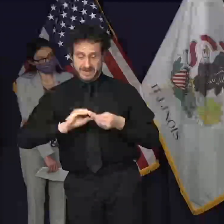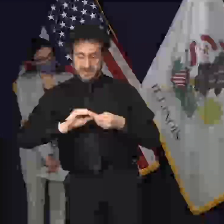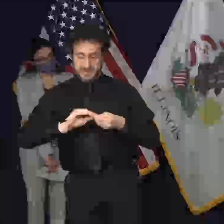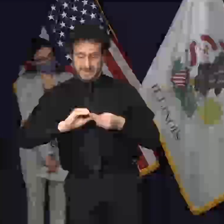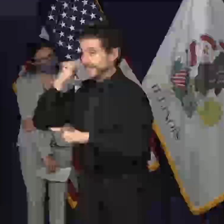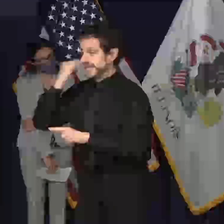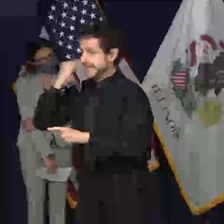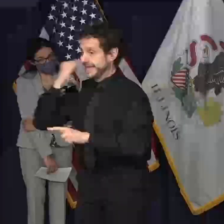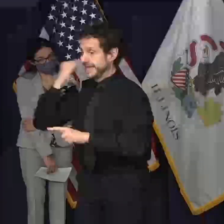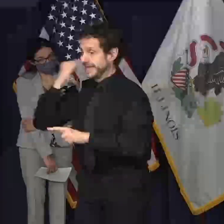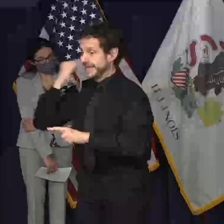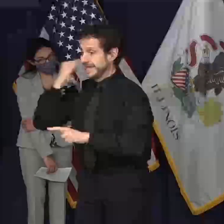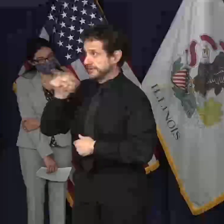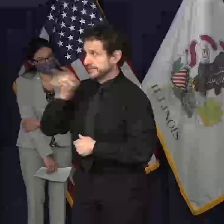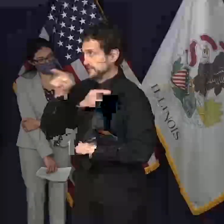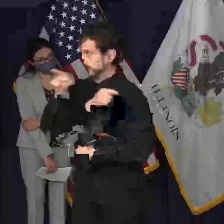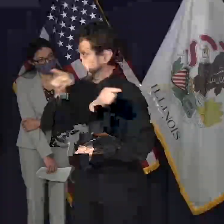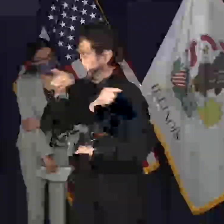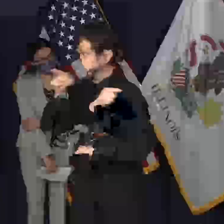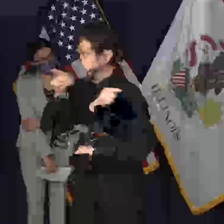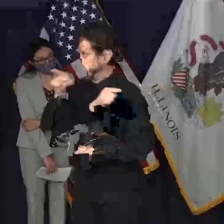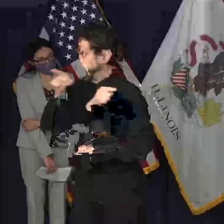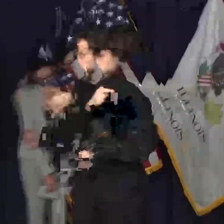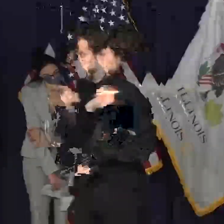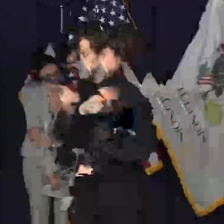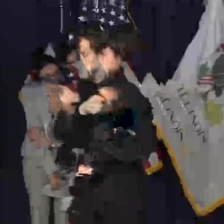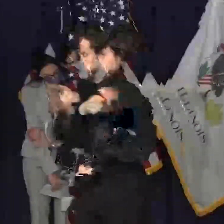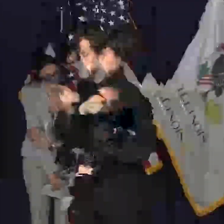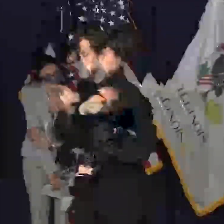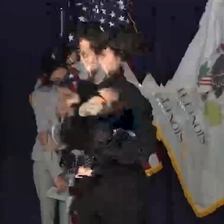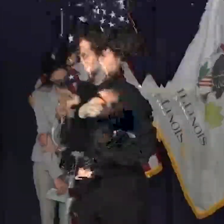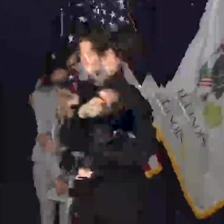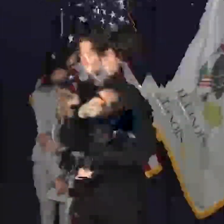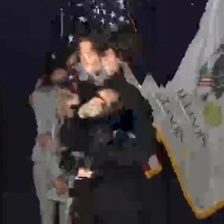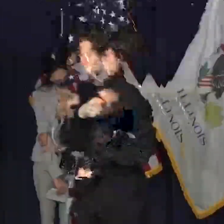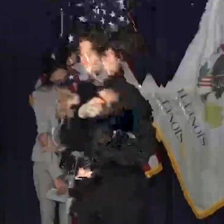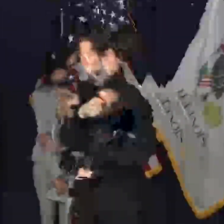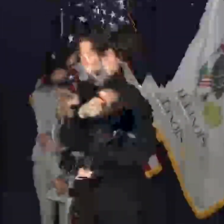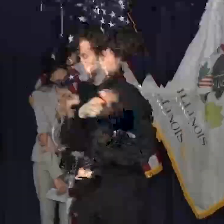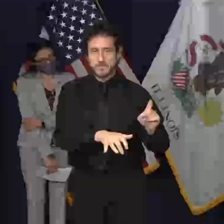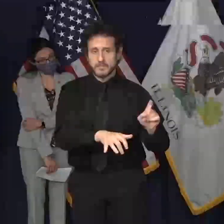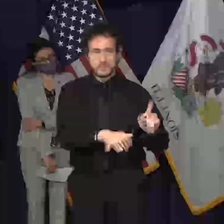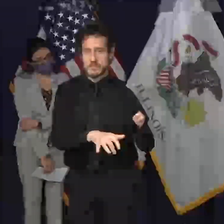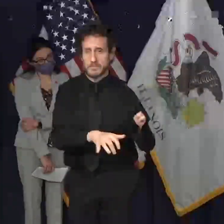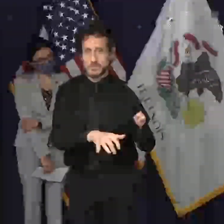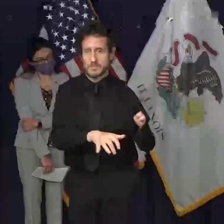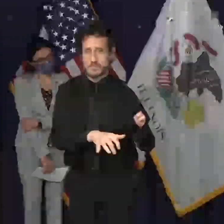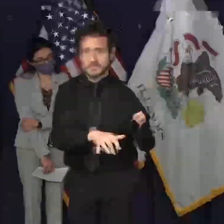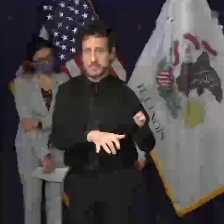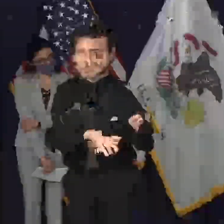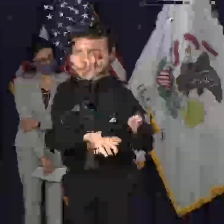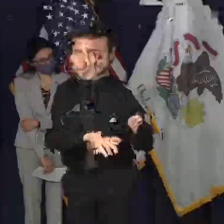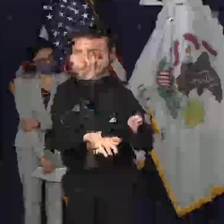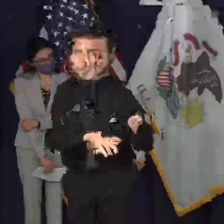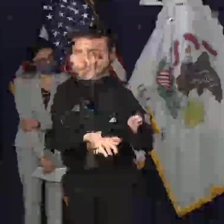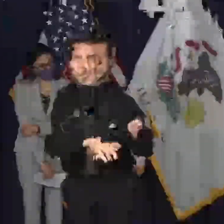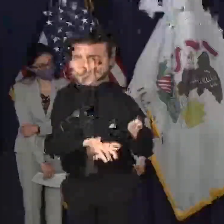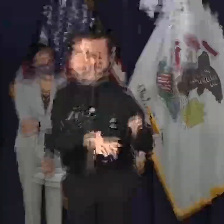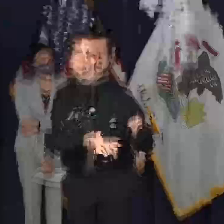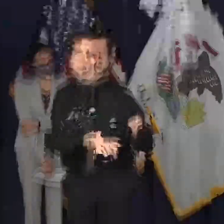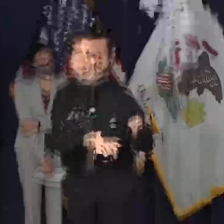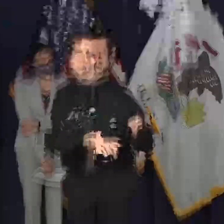we recommend people have the people who are entering that data give the correct information. But information out is what was the information